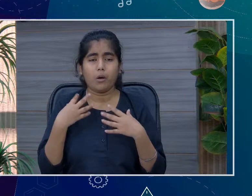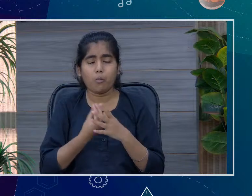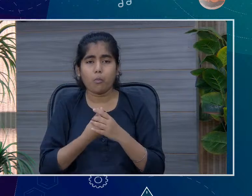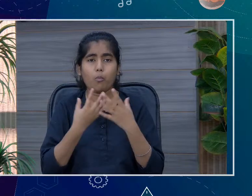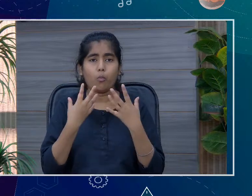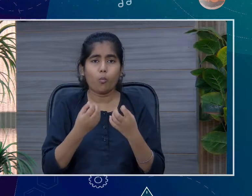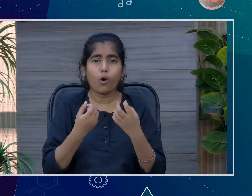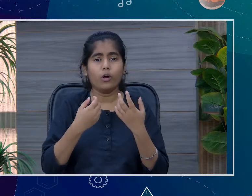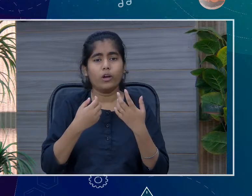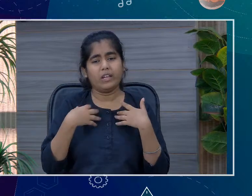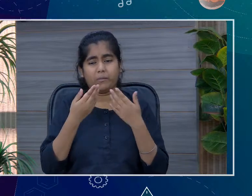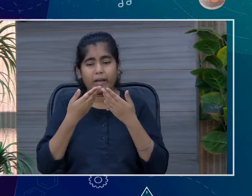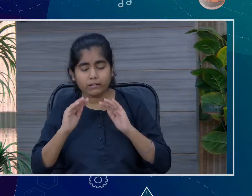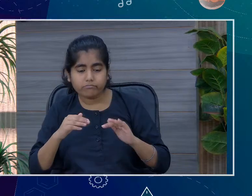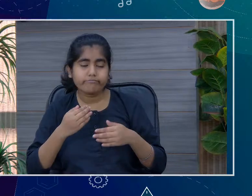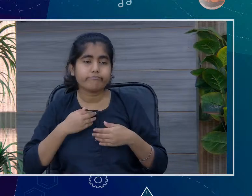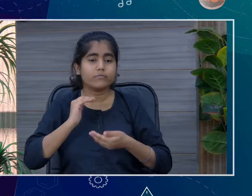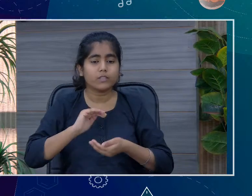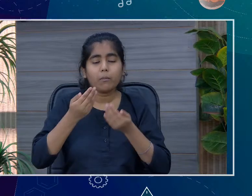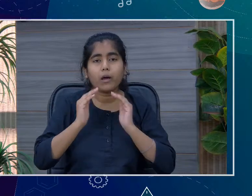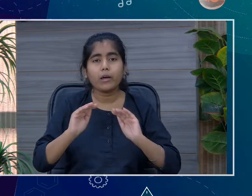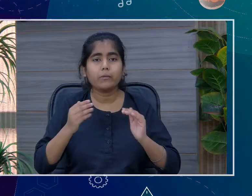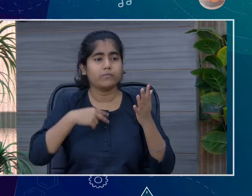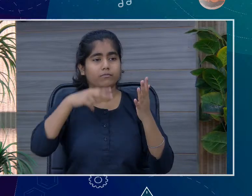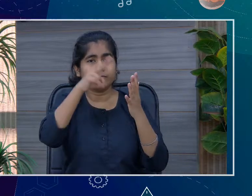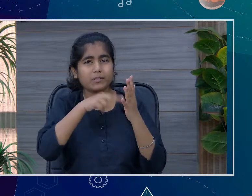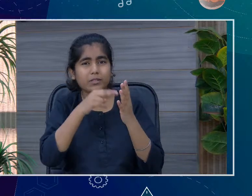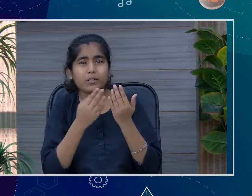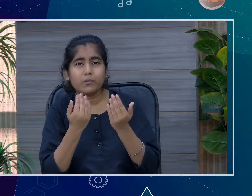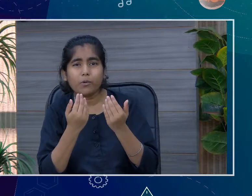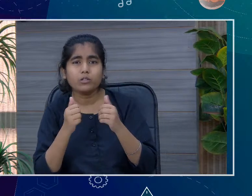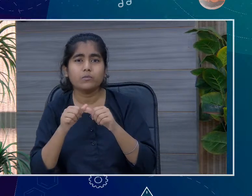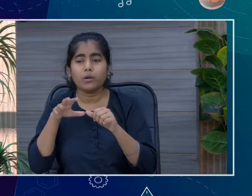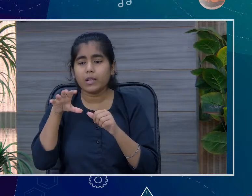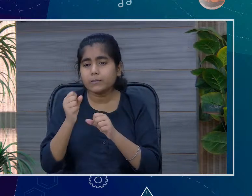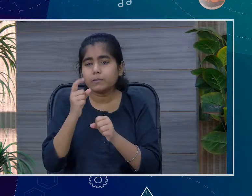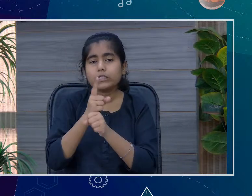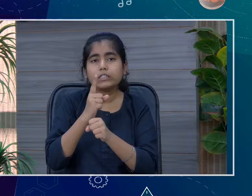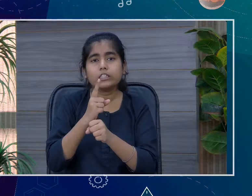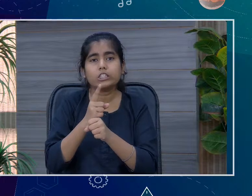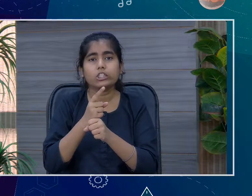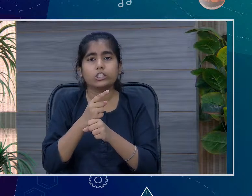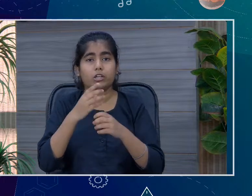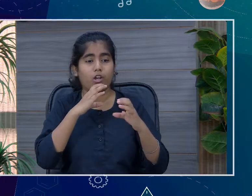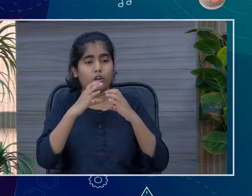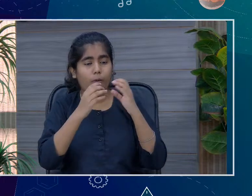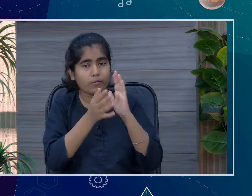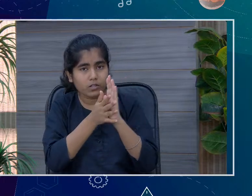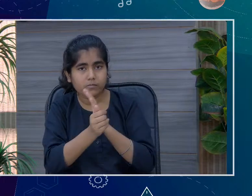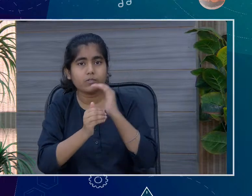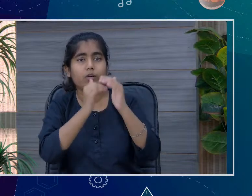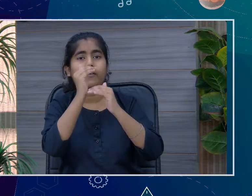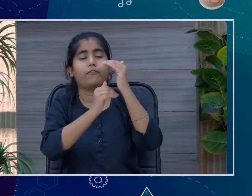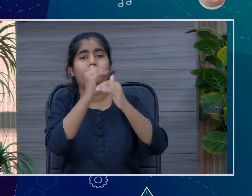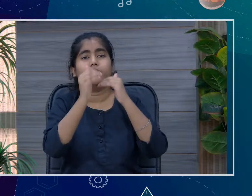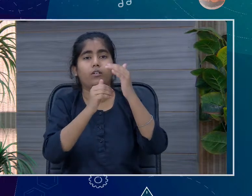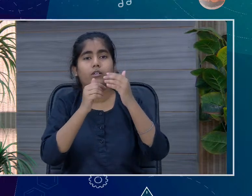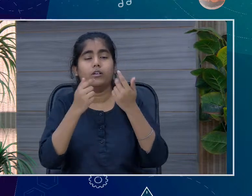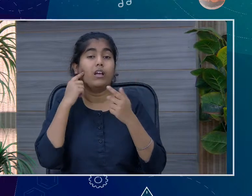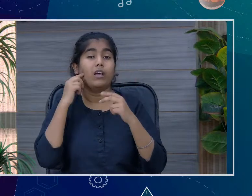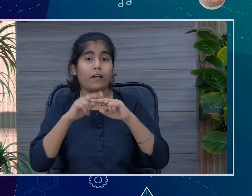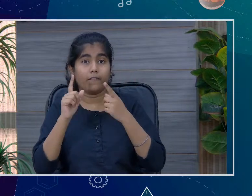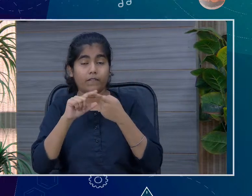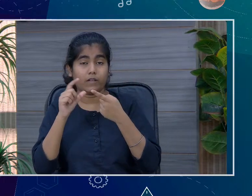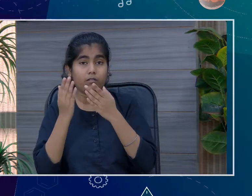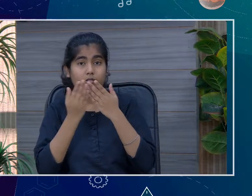able to read on their own. And teachers can facilitate the reading if they know basic communication skills. So the school environment